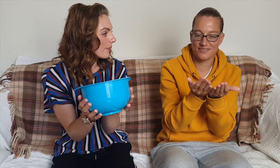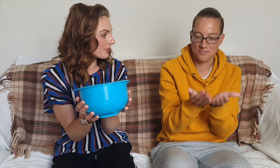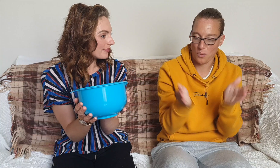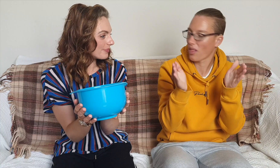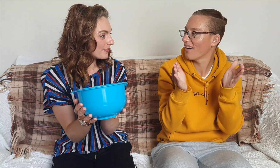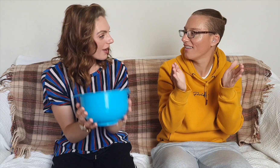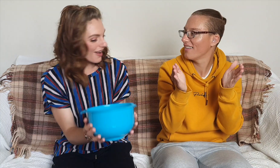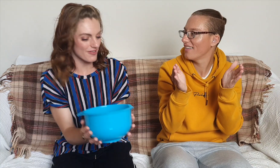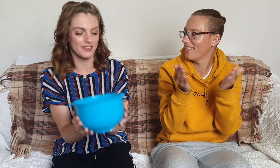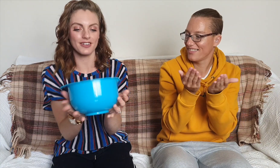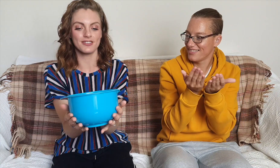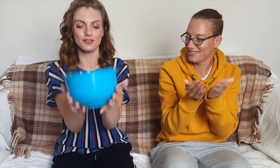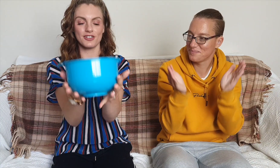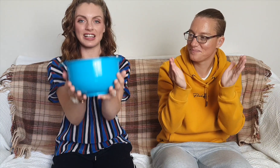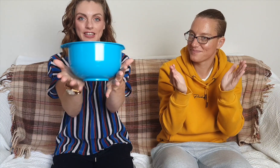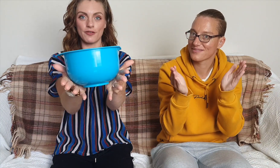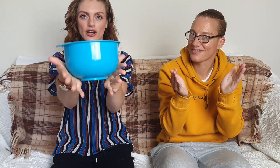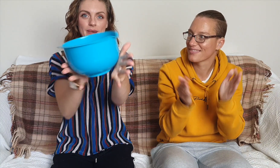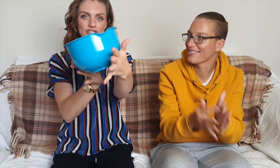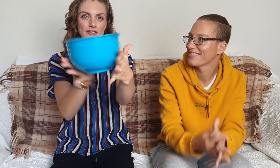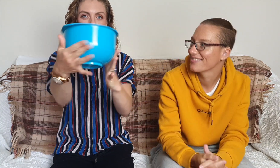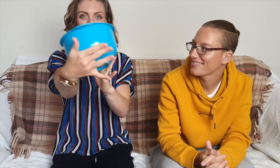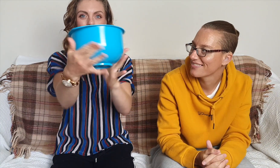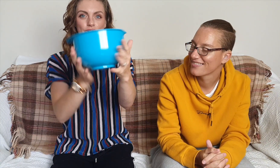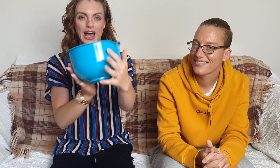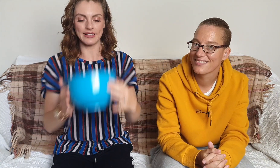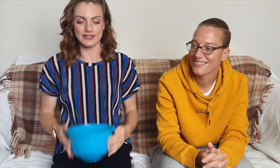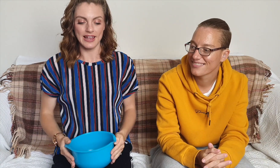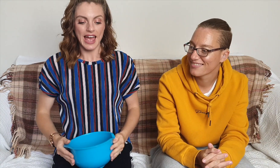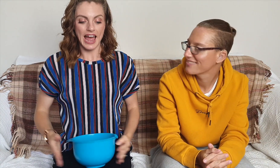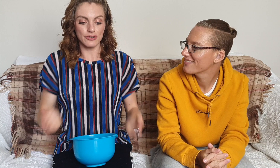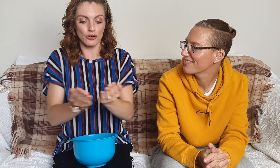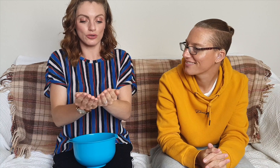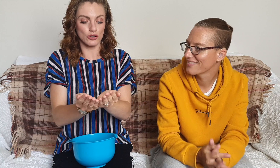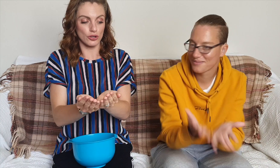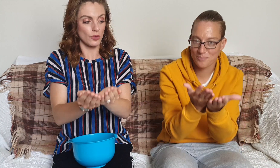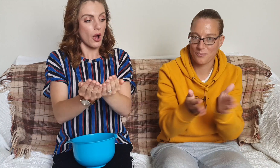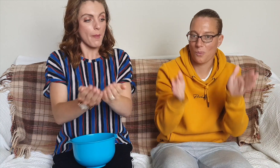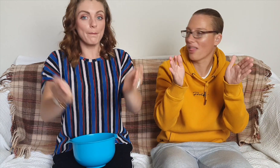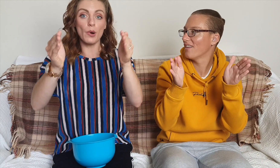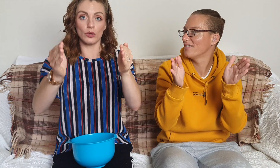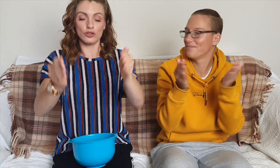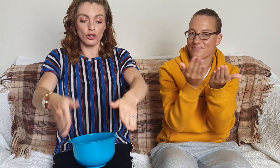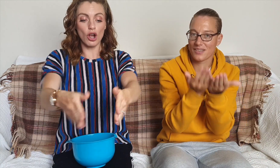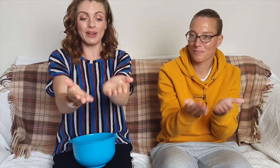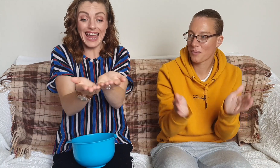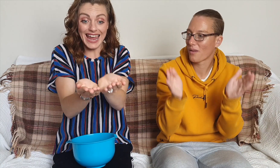Ball. Very good. So just like you've got an imaginary ball in your hand, and you're going to do ball. So you're coming in